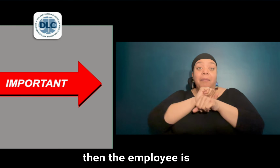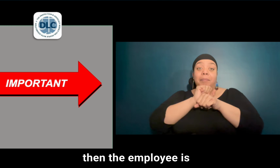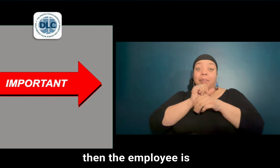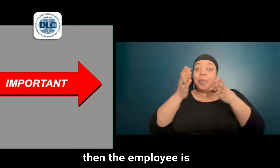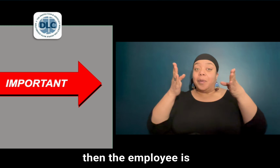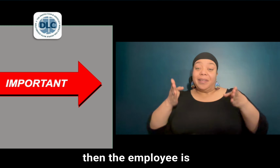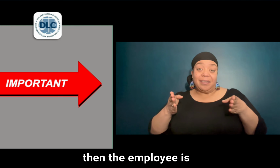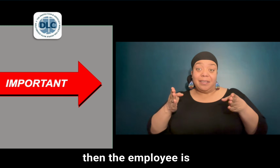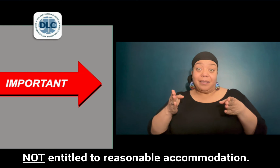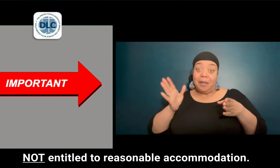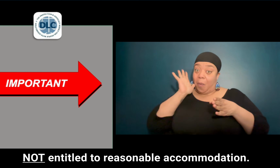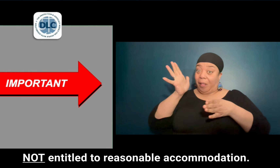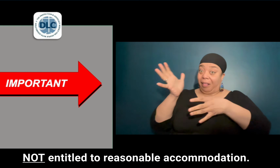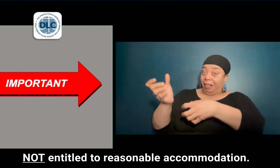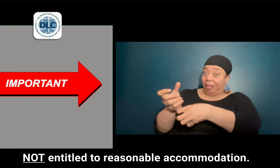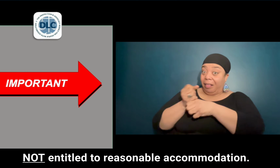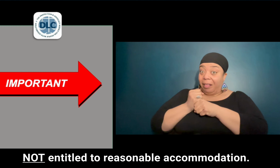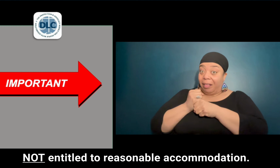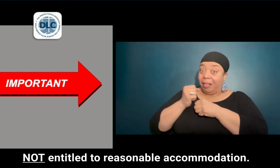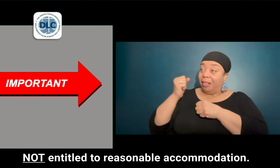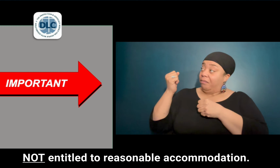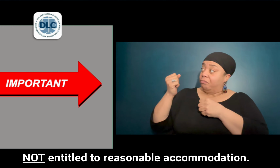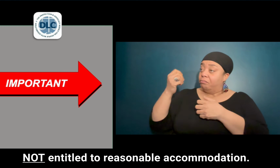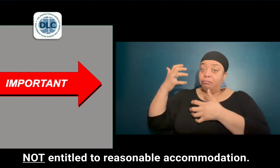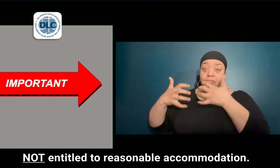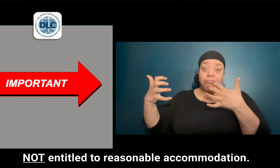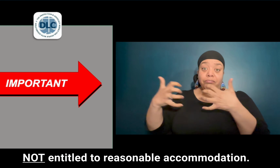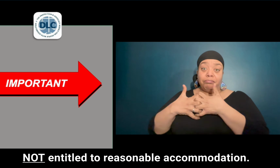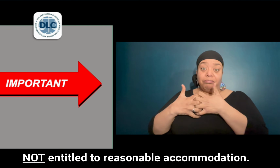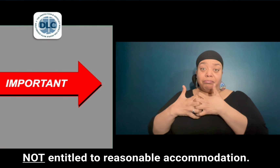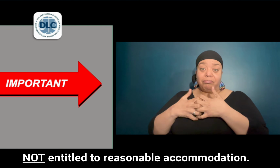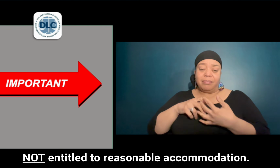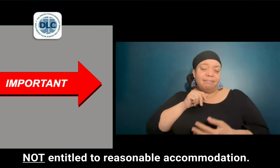then the employee is not entitled to reasonable accommodation.